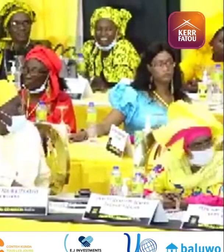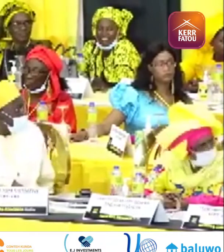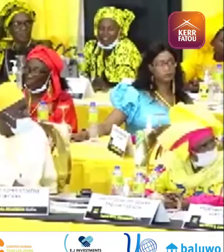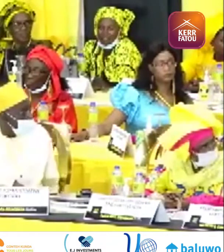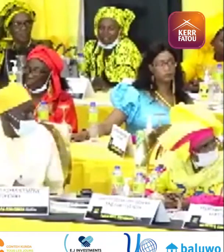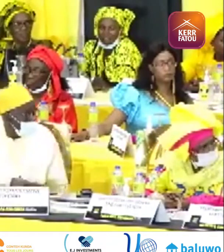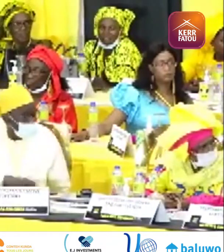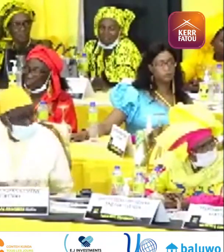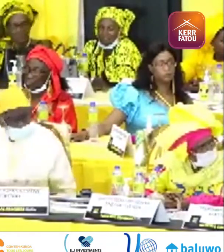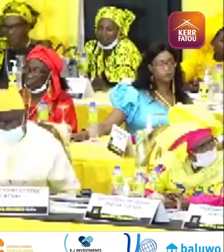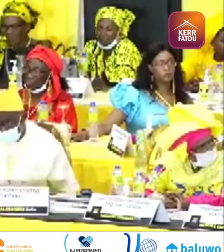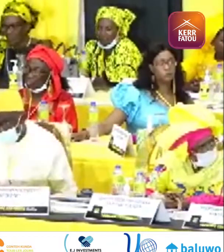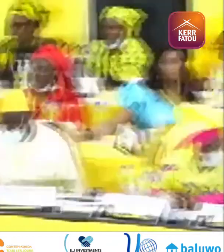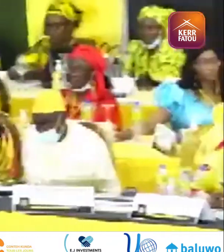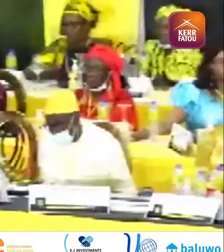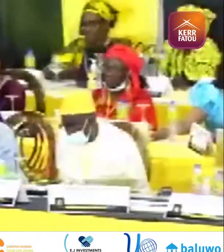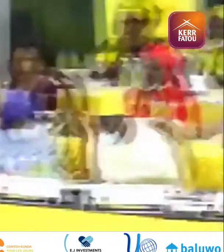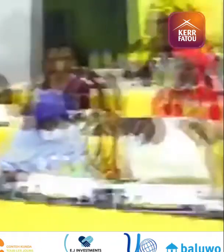North. And